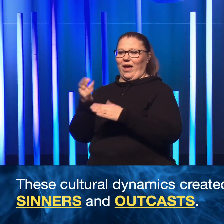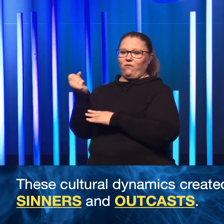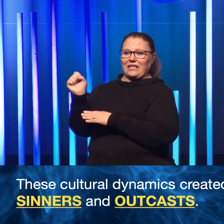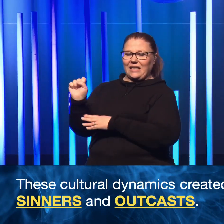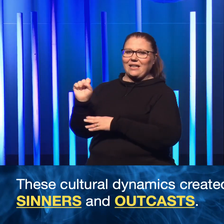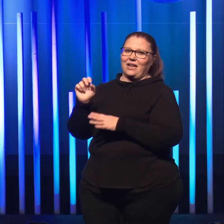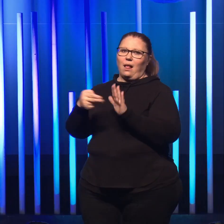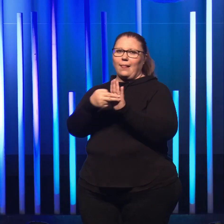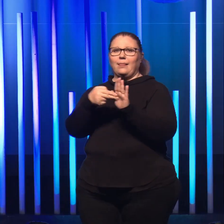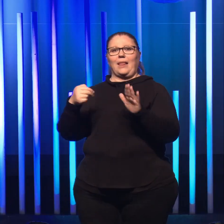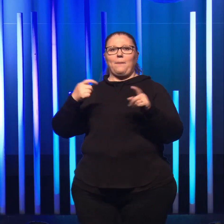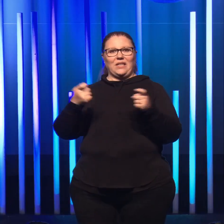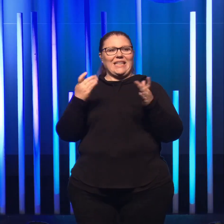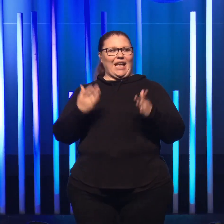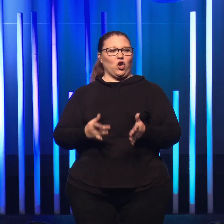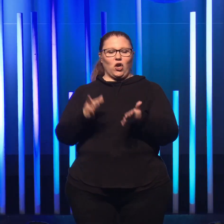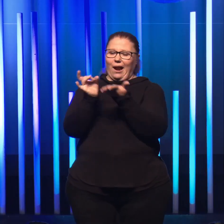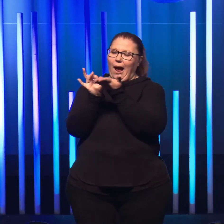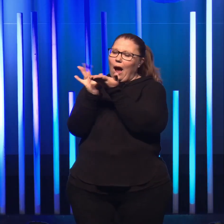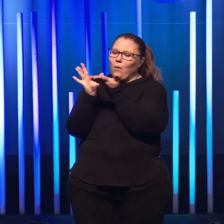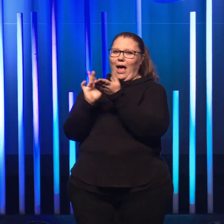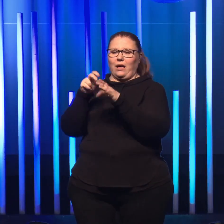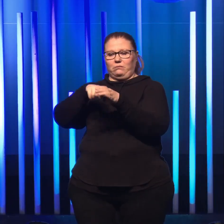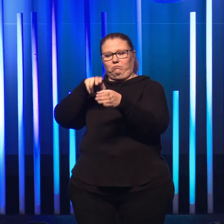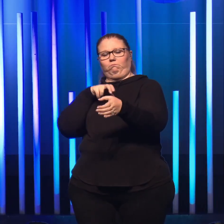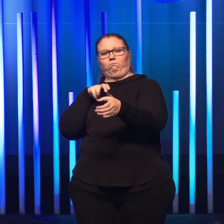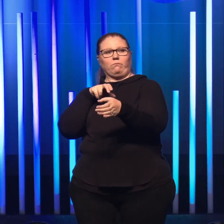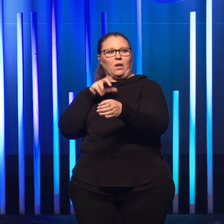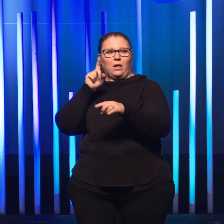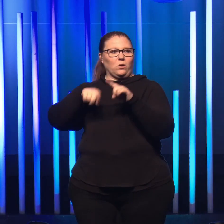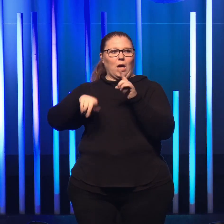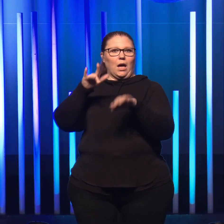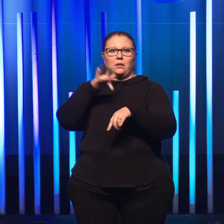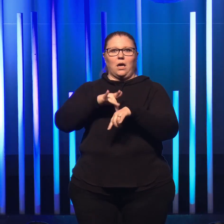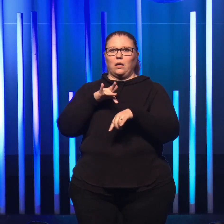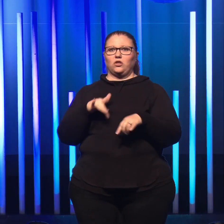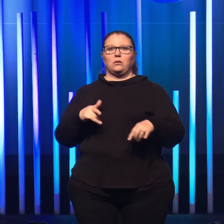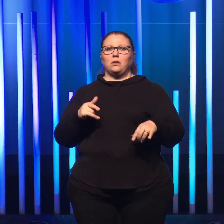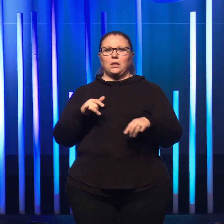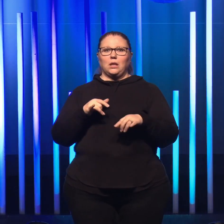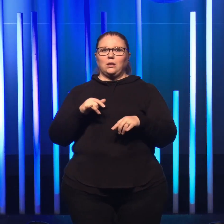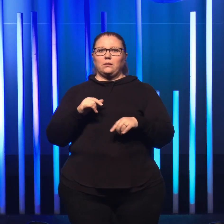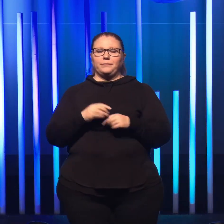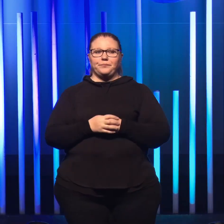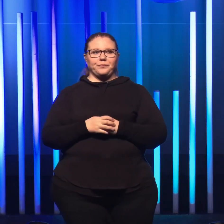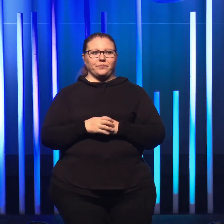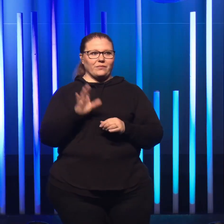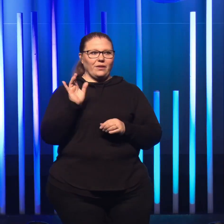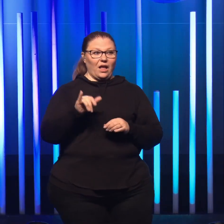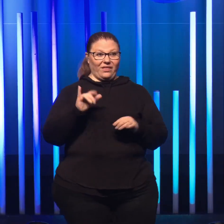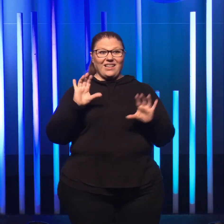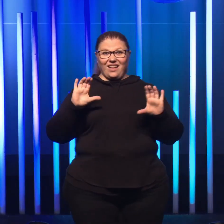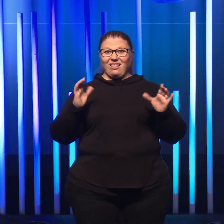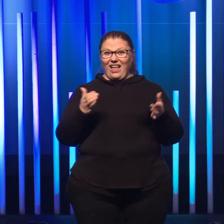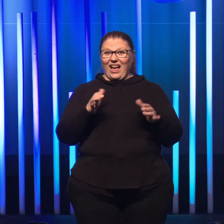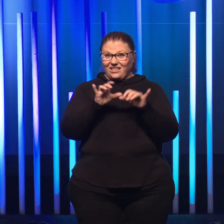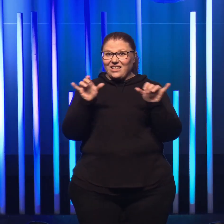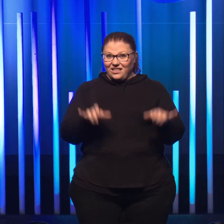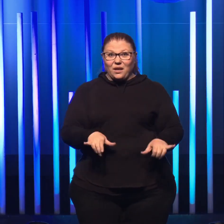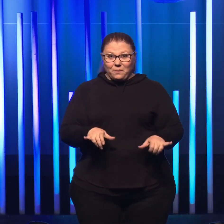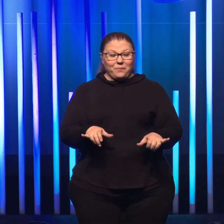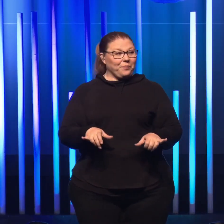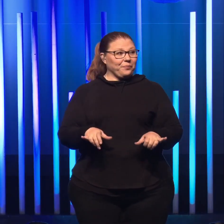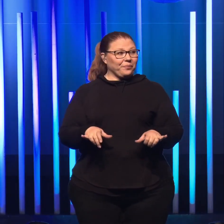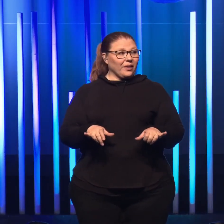or an outcast. And it was a social group, virtually untouchable. If you've ever heard of like the untouchables, that class, this was a class system.